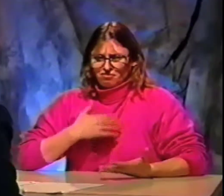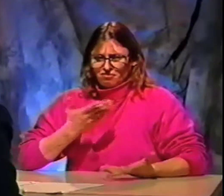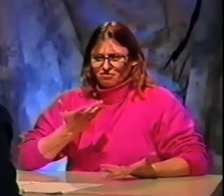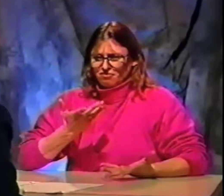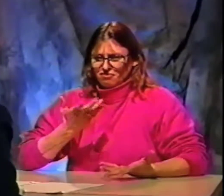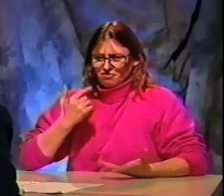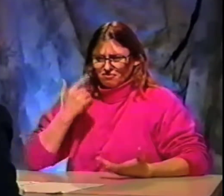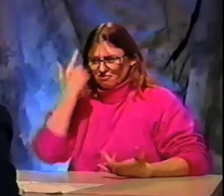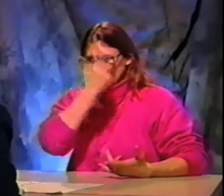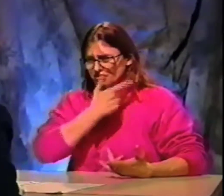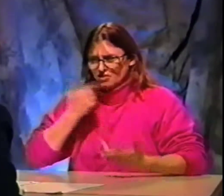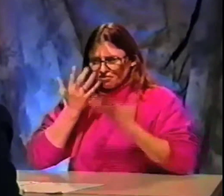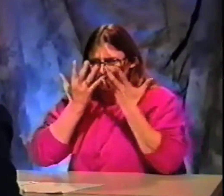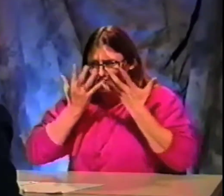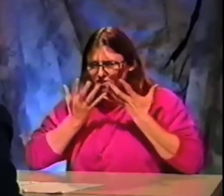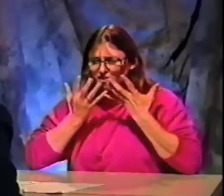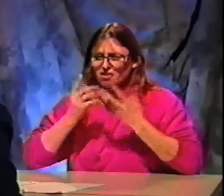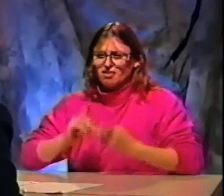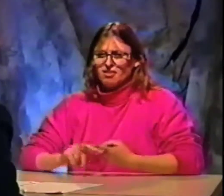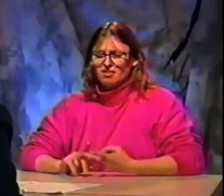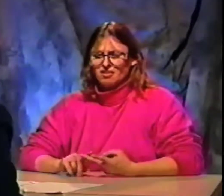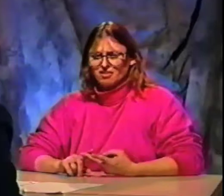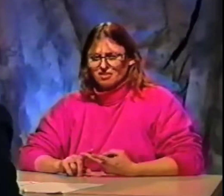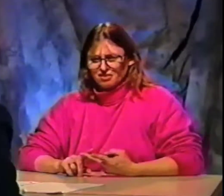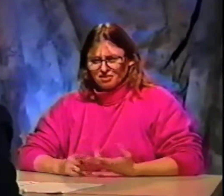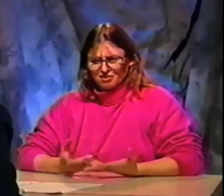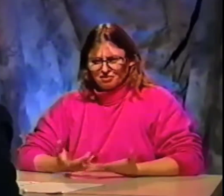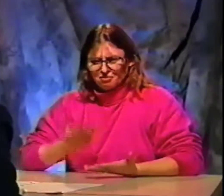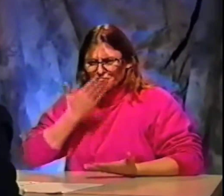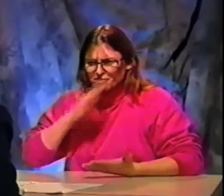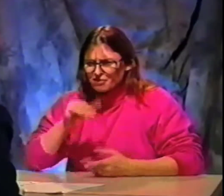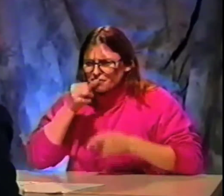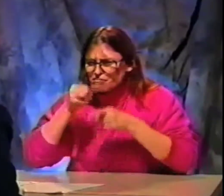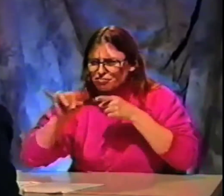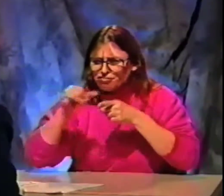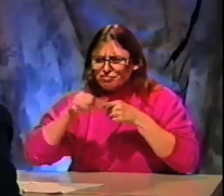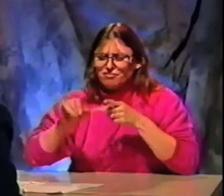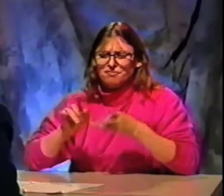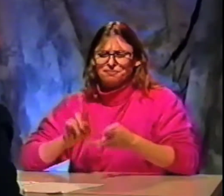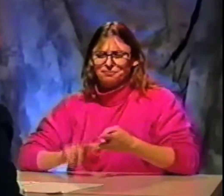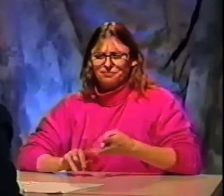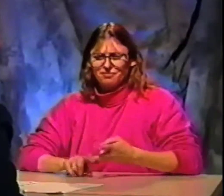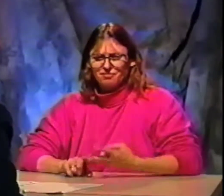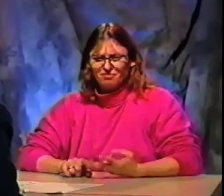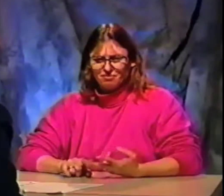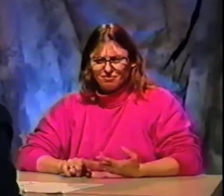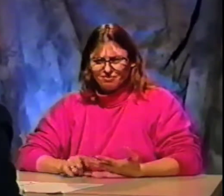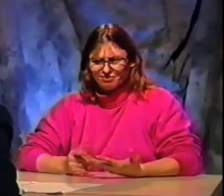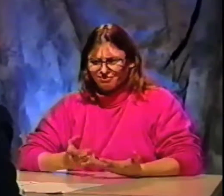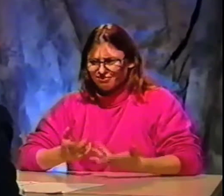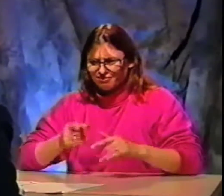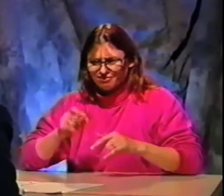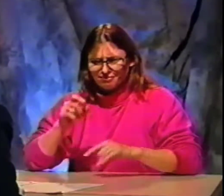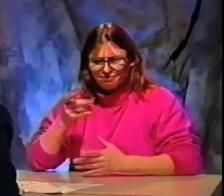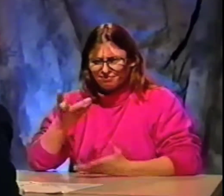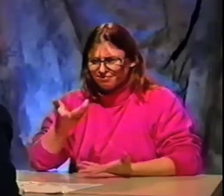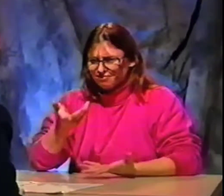For the kids, I'd look at facial expressions, bad manners,